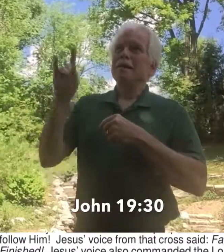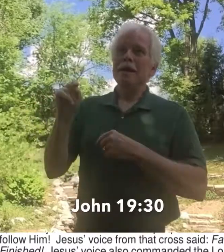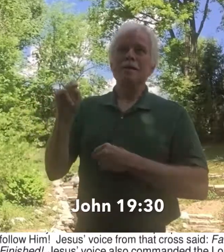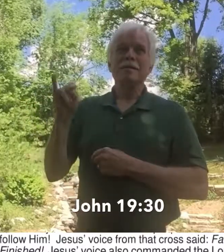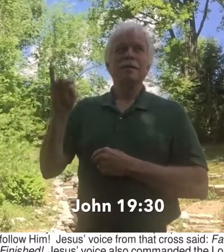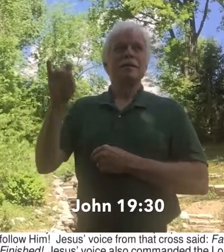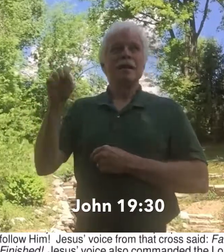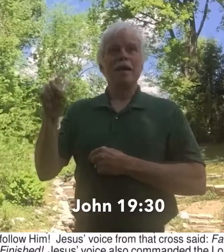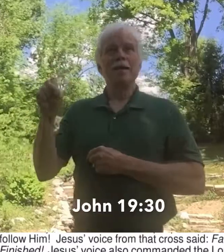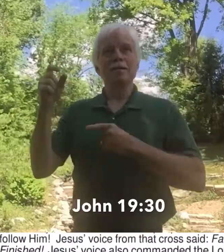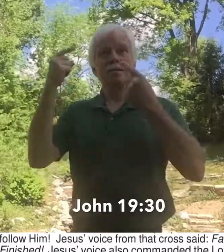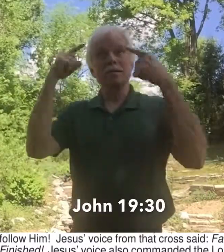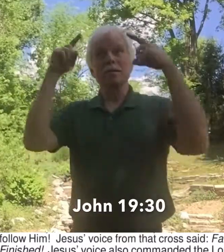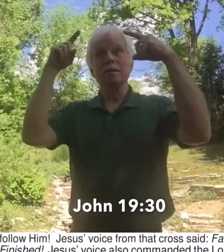"It is